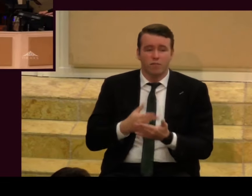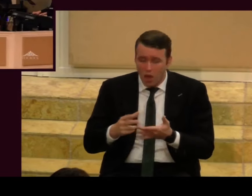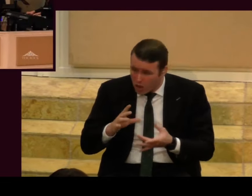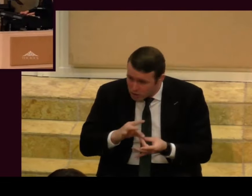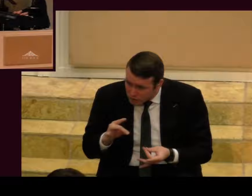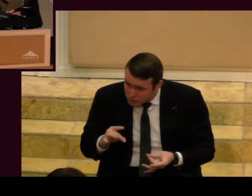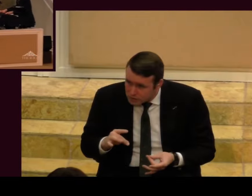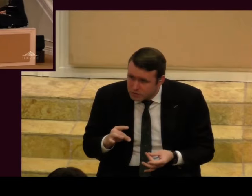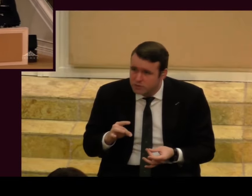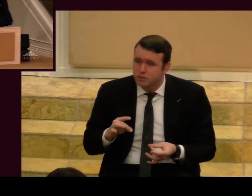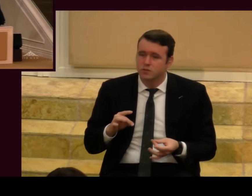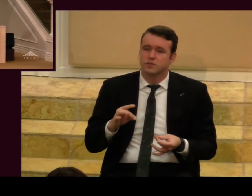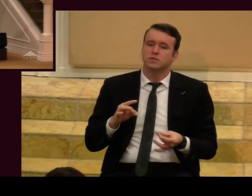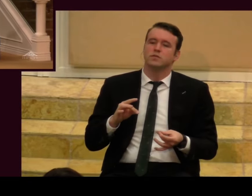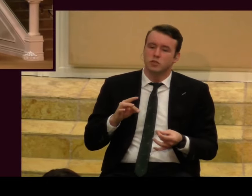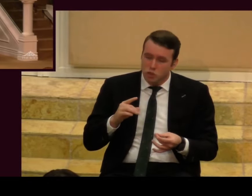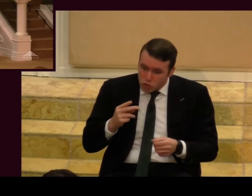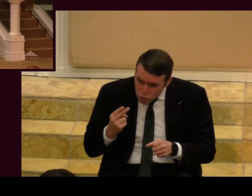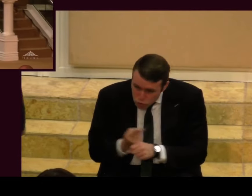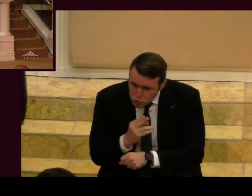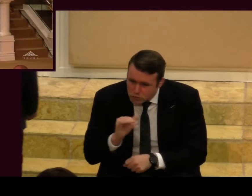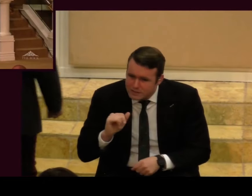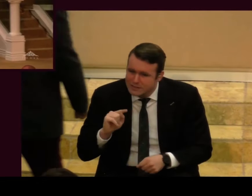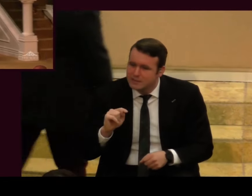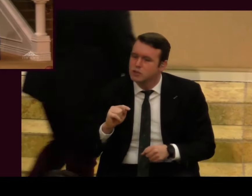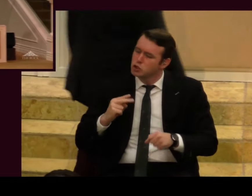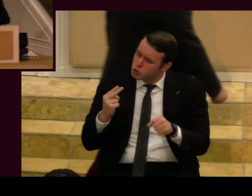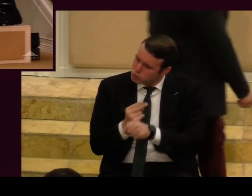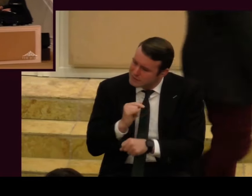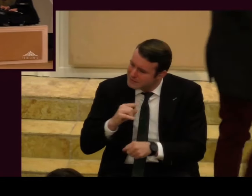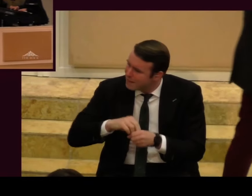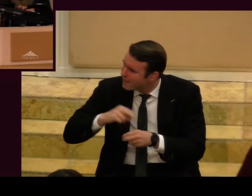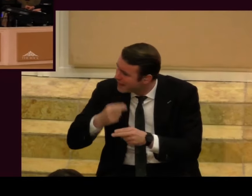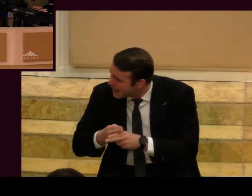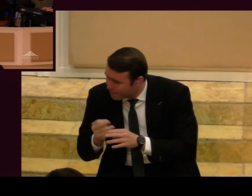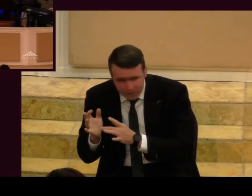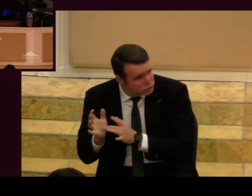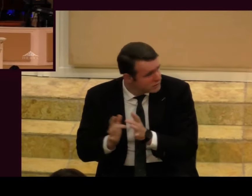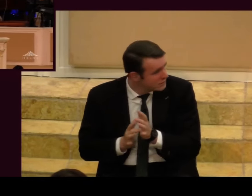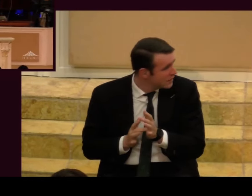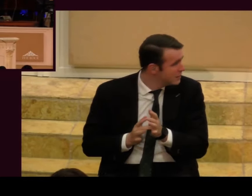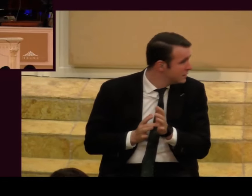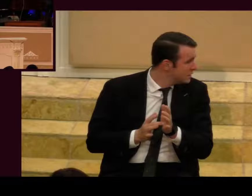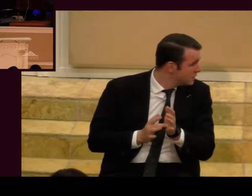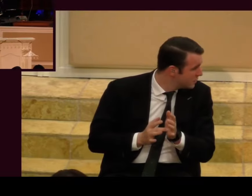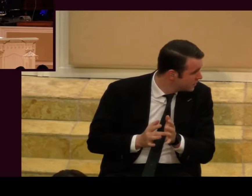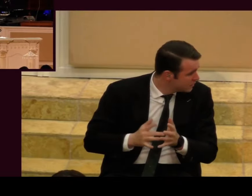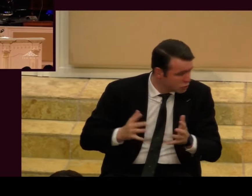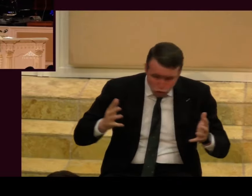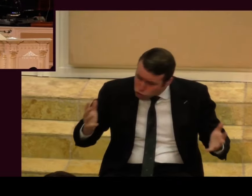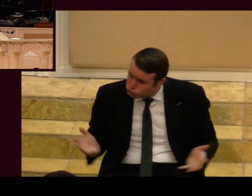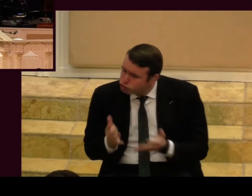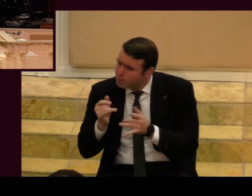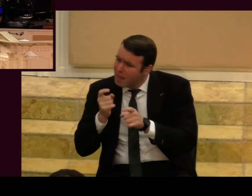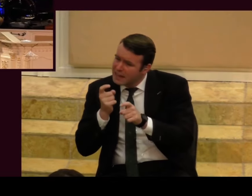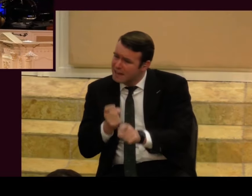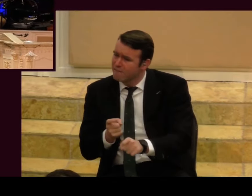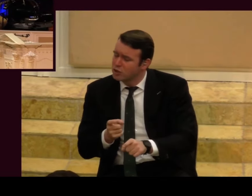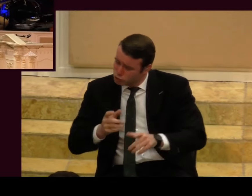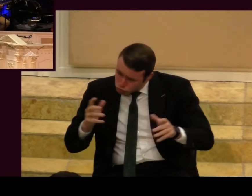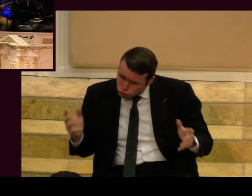got the Holy Ghost on you. Come on, use it. Use it in the name of Jesus. Stir up the